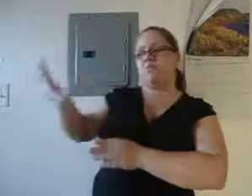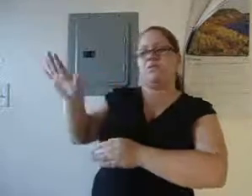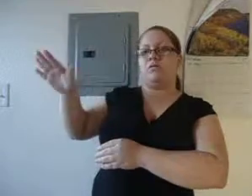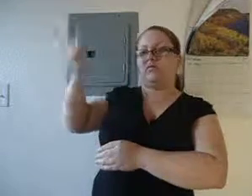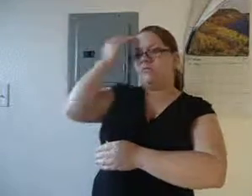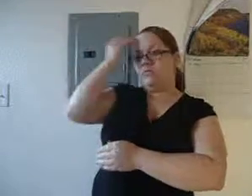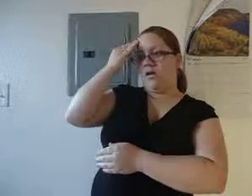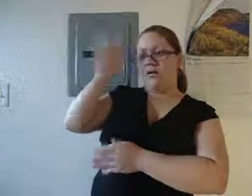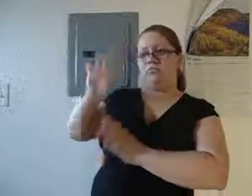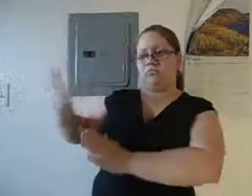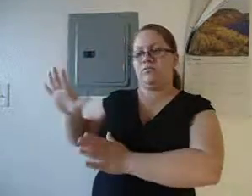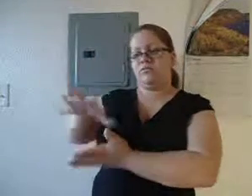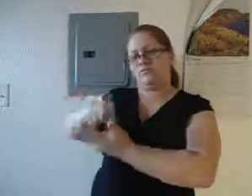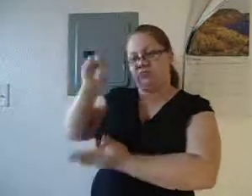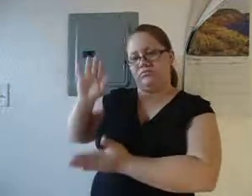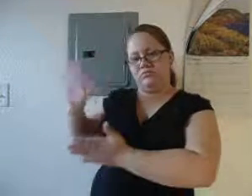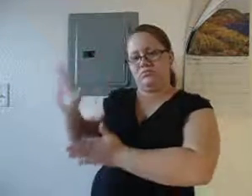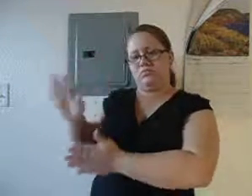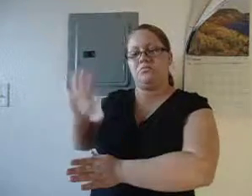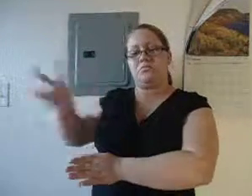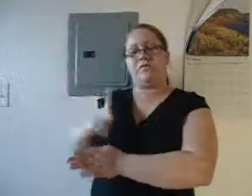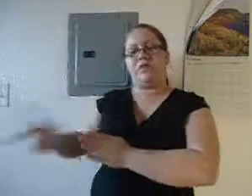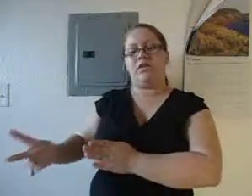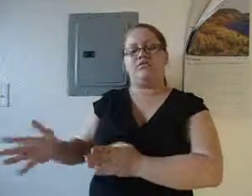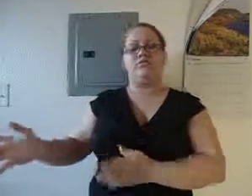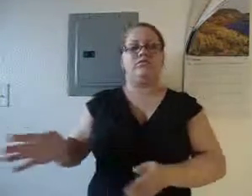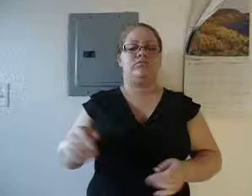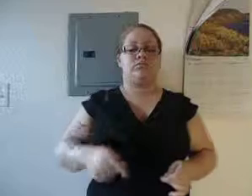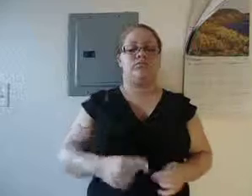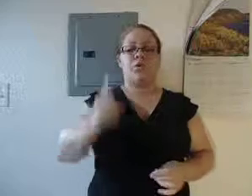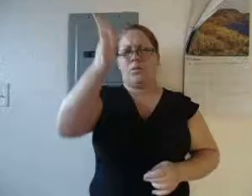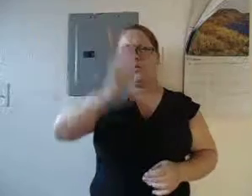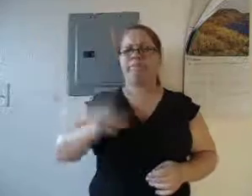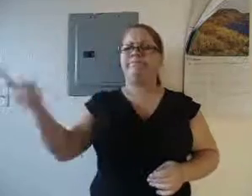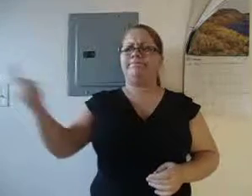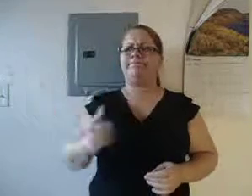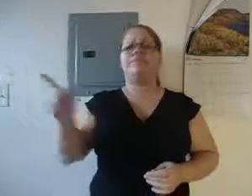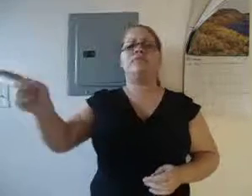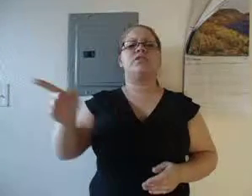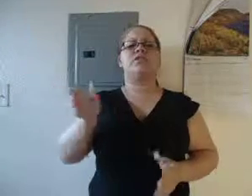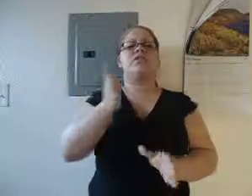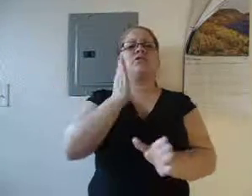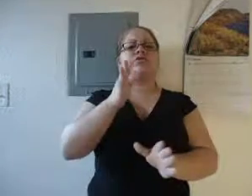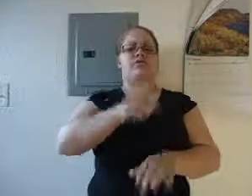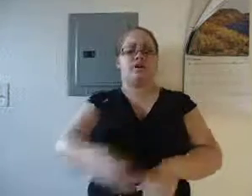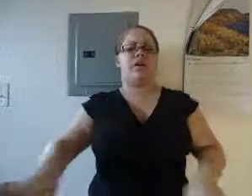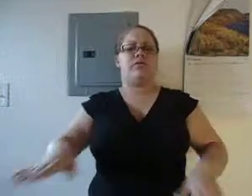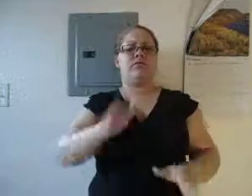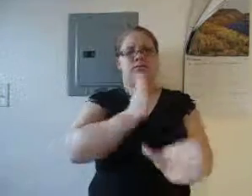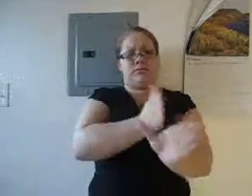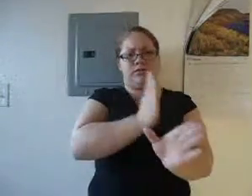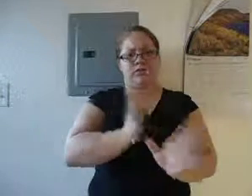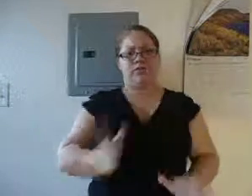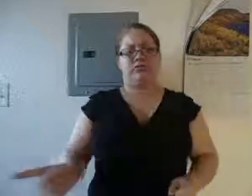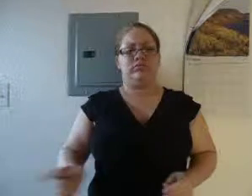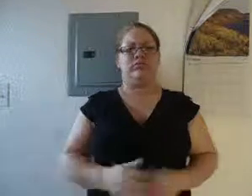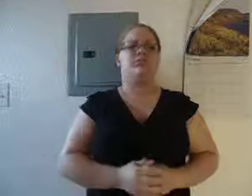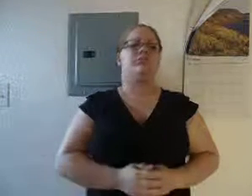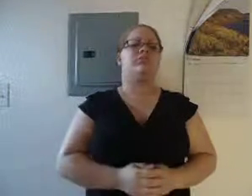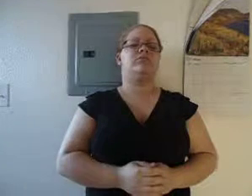about he was doing child psychology, so he decided to talk about Erikson's stages of development, and that was really perfect because